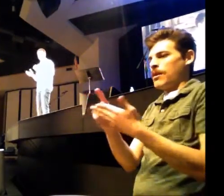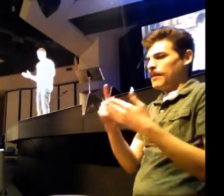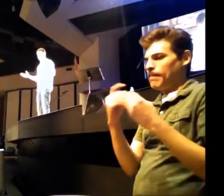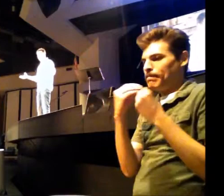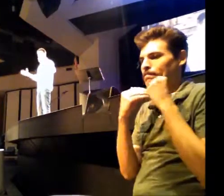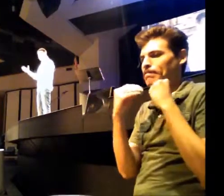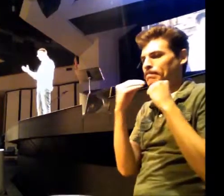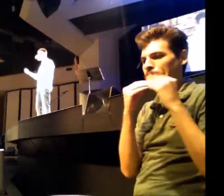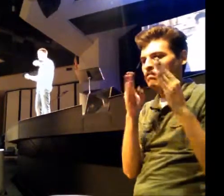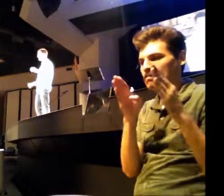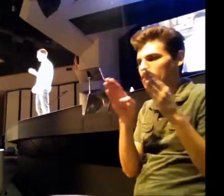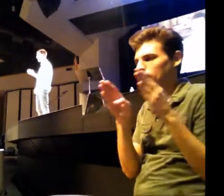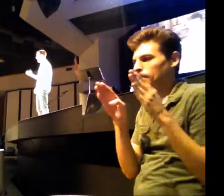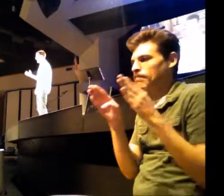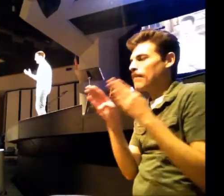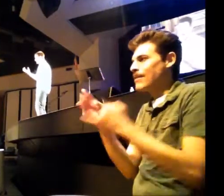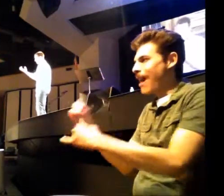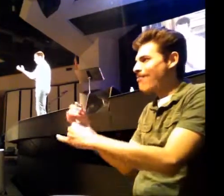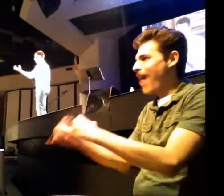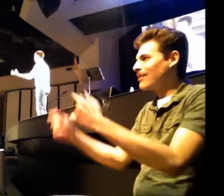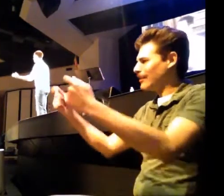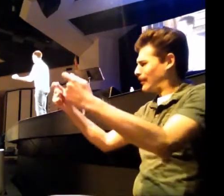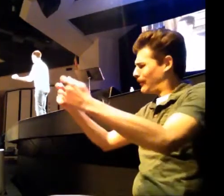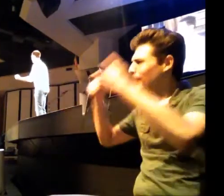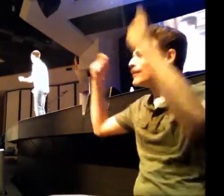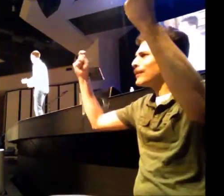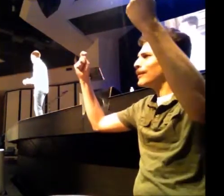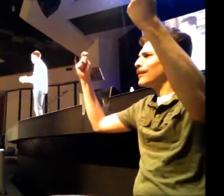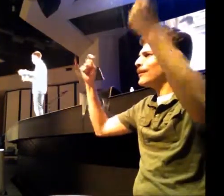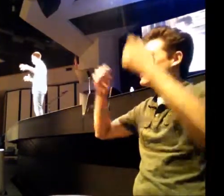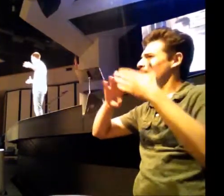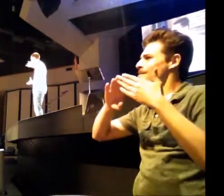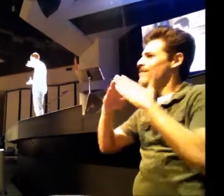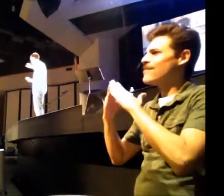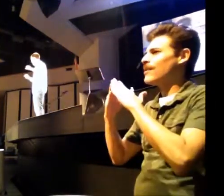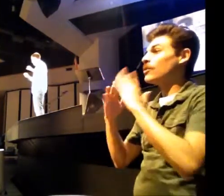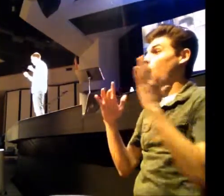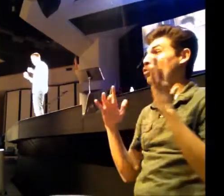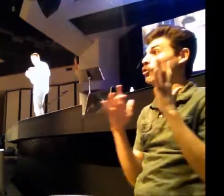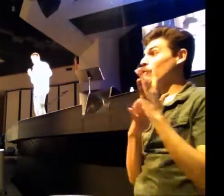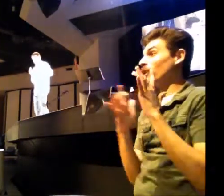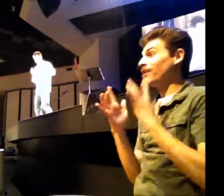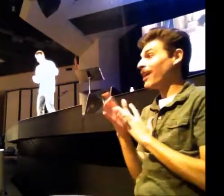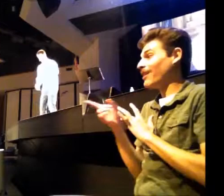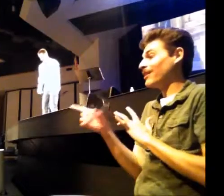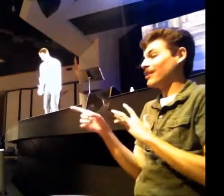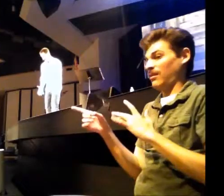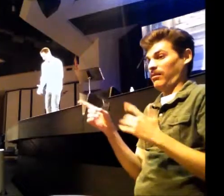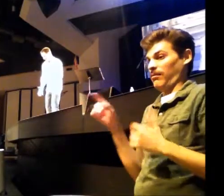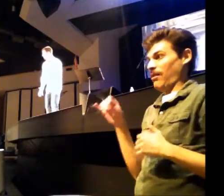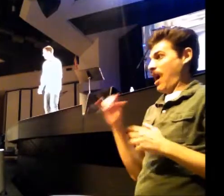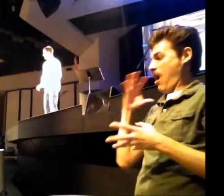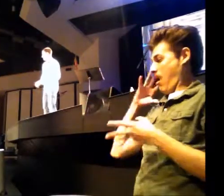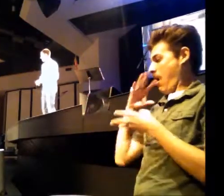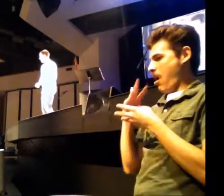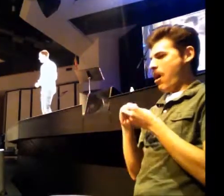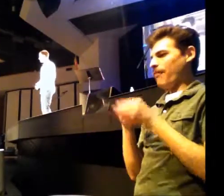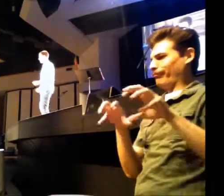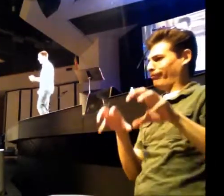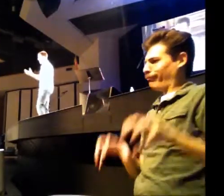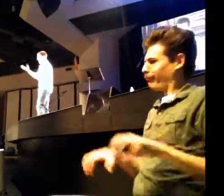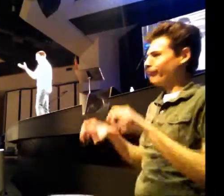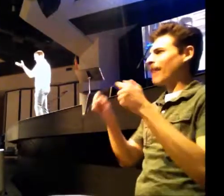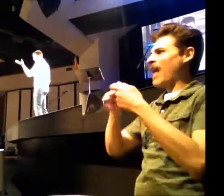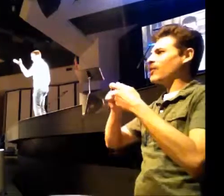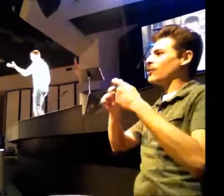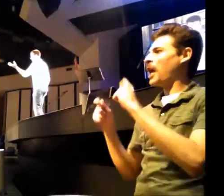Jesus introduces us within Christianity into communion. He reinterprets a symbolic part of the Seder